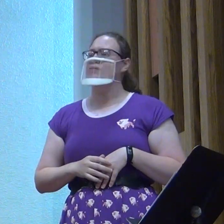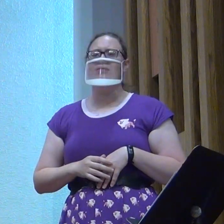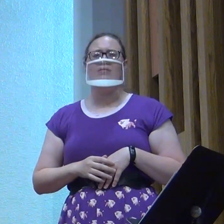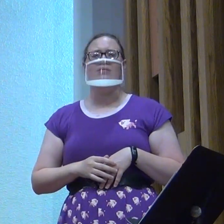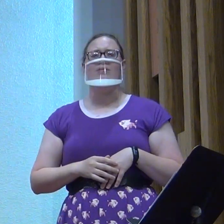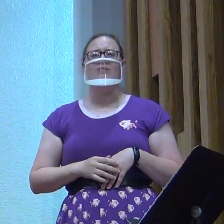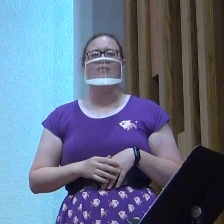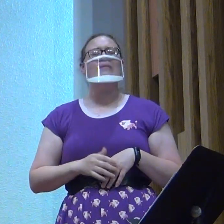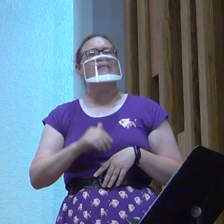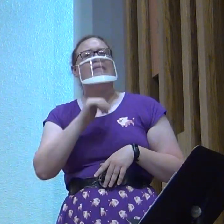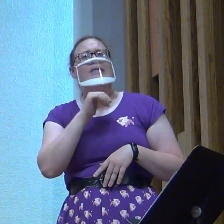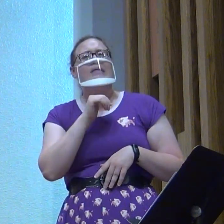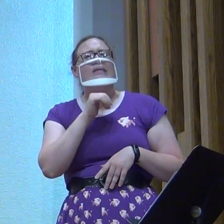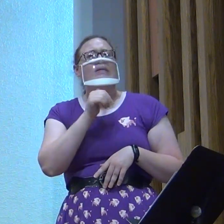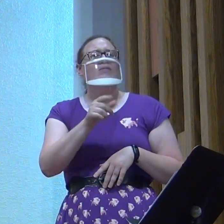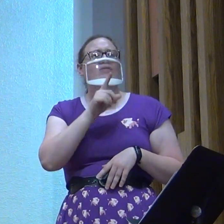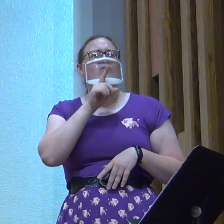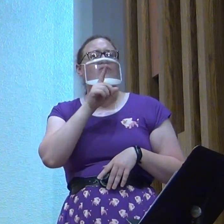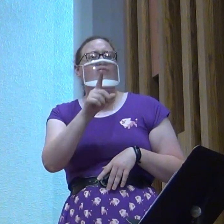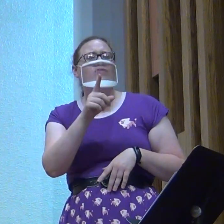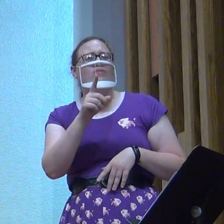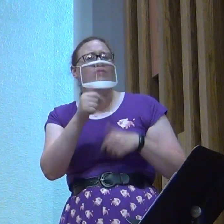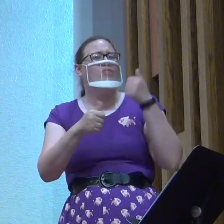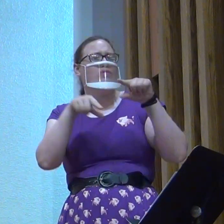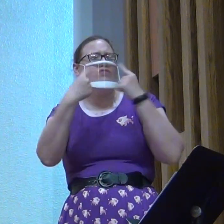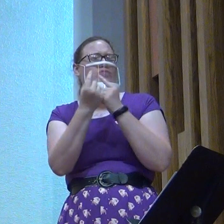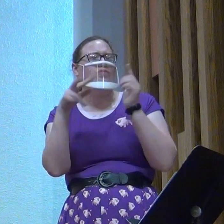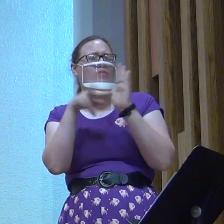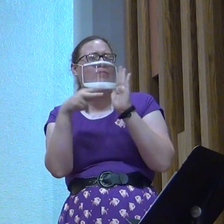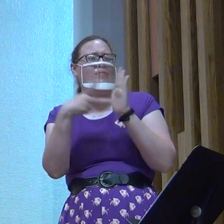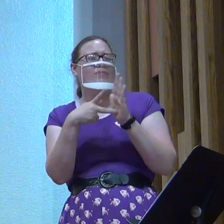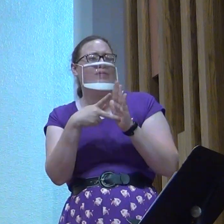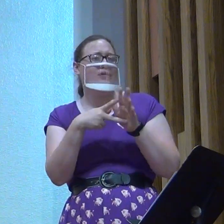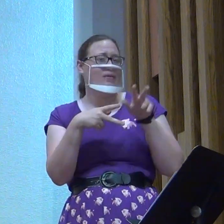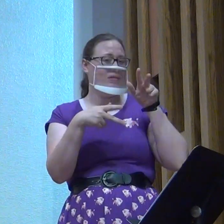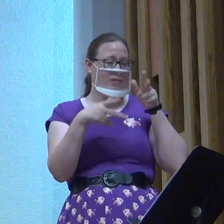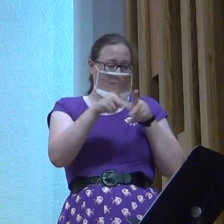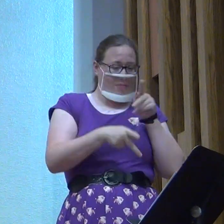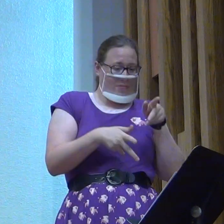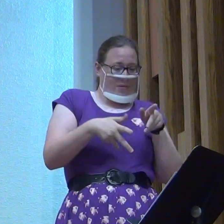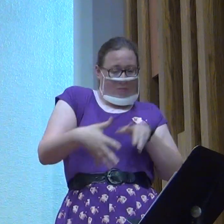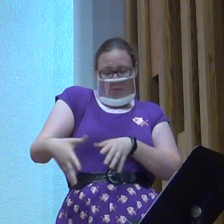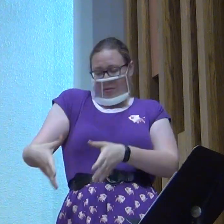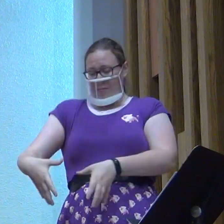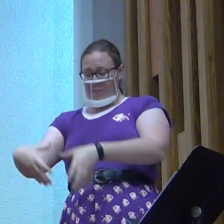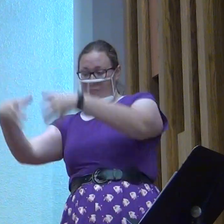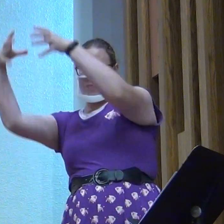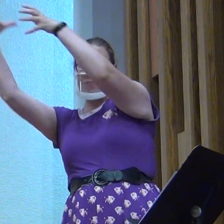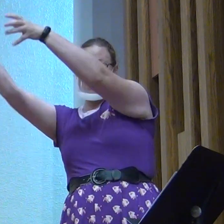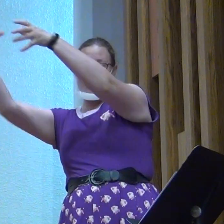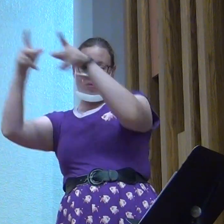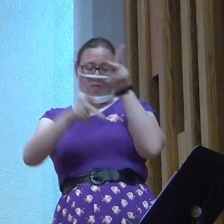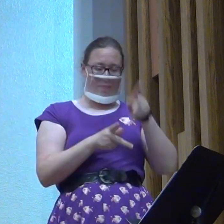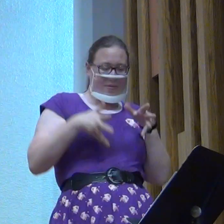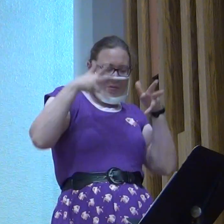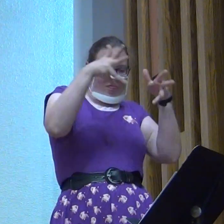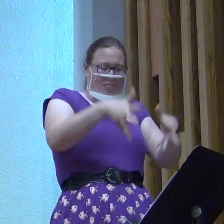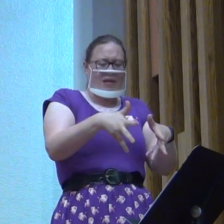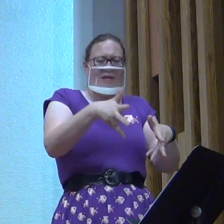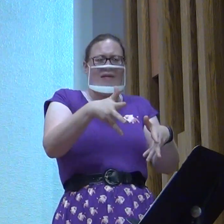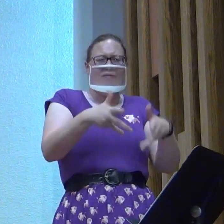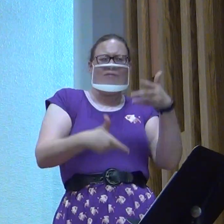not told exactly what group they're referring to. The people taken or the people